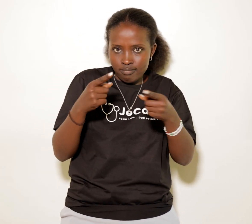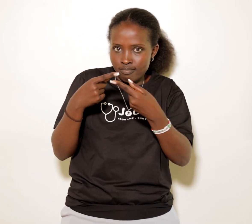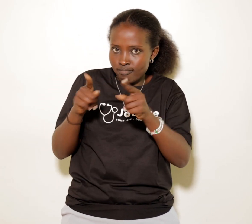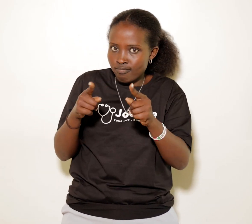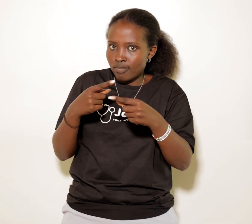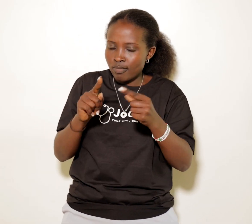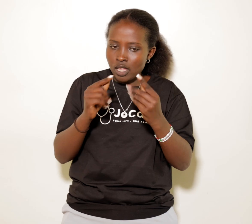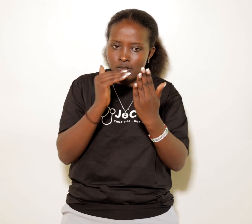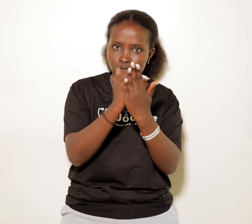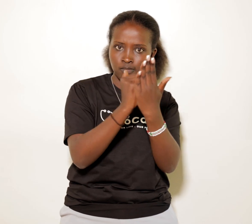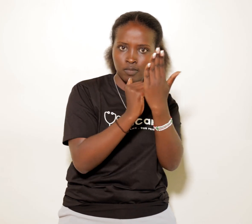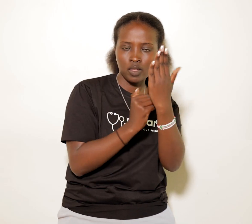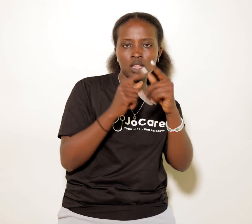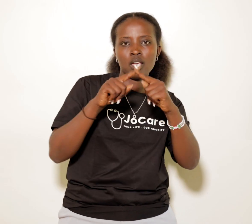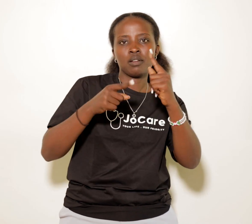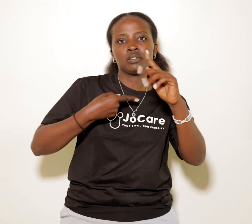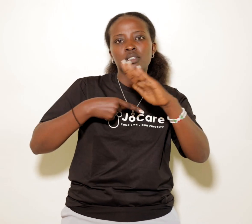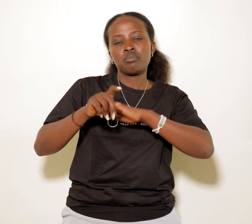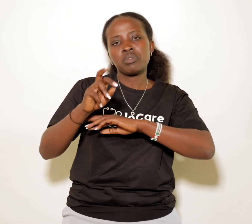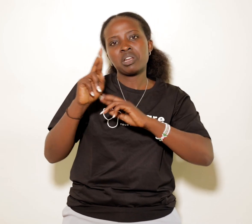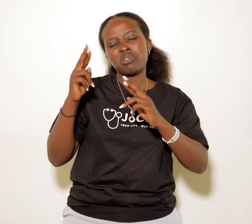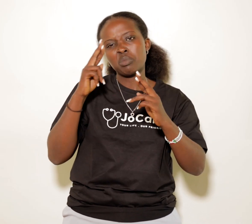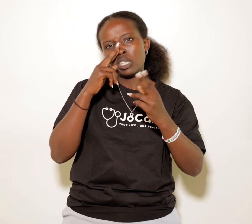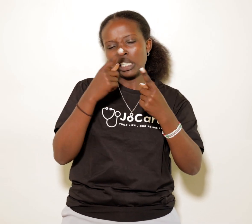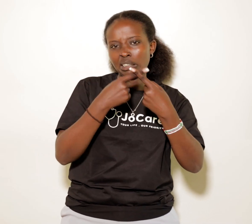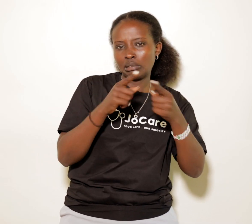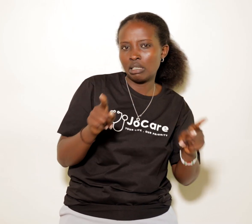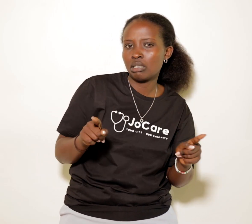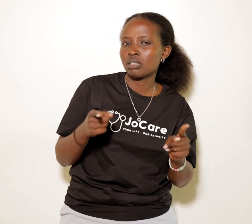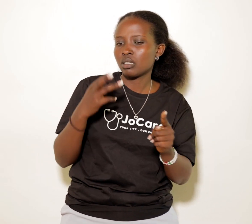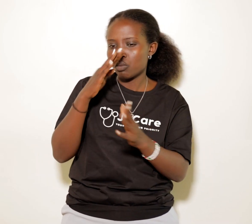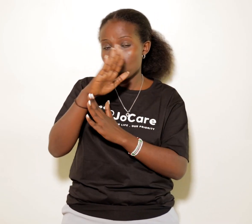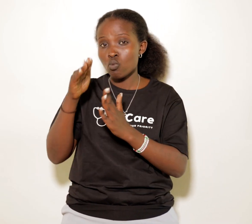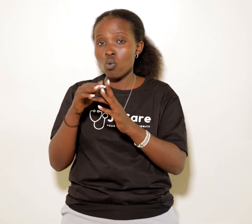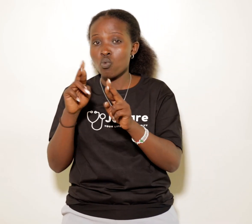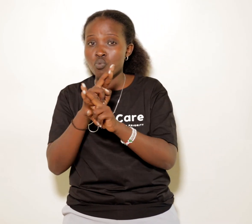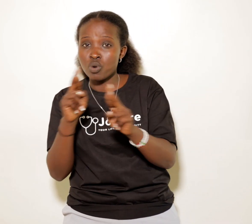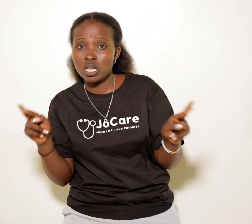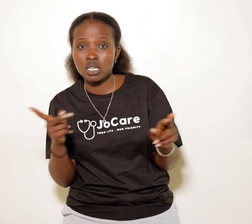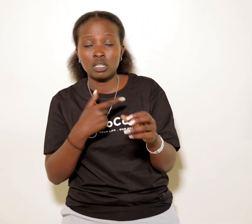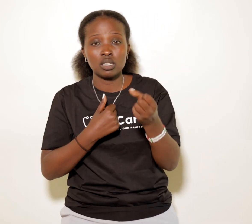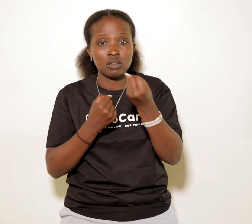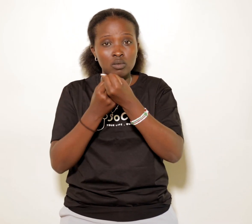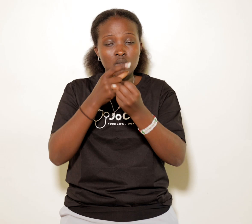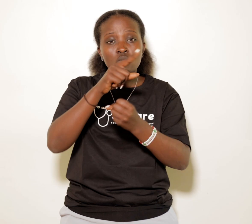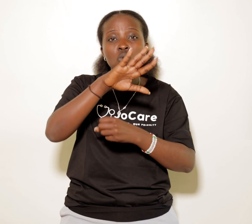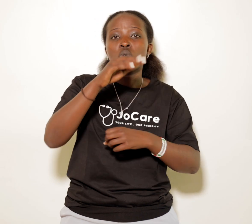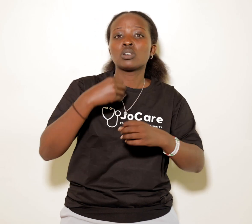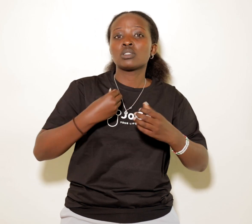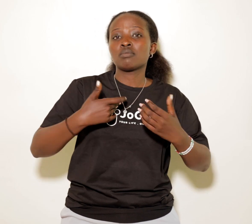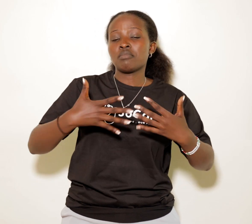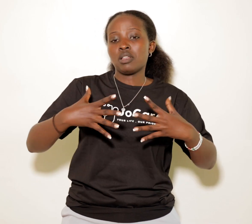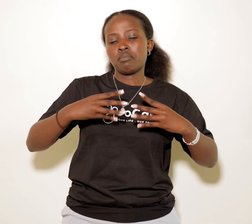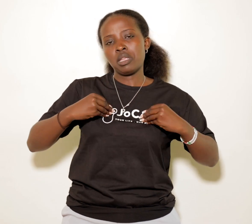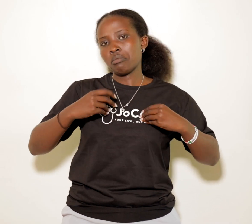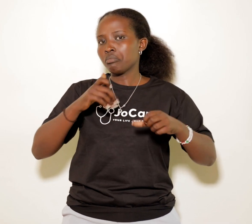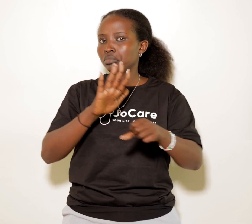different topics that are available, the different points that are available in sexual health that will help them to avoid